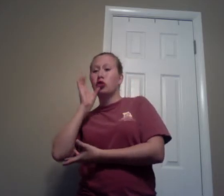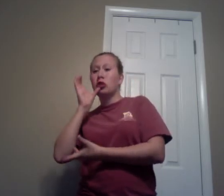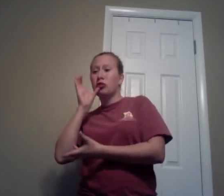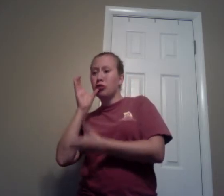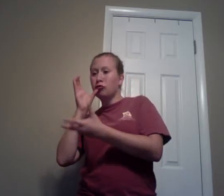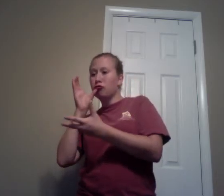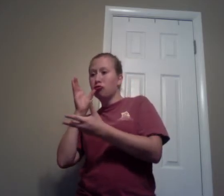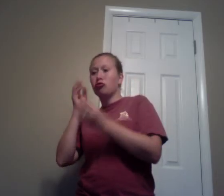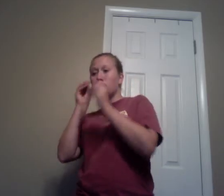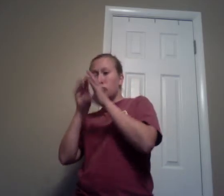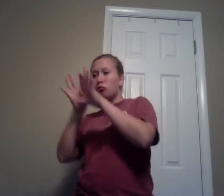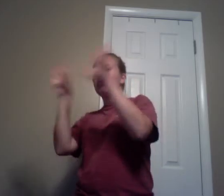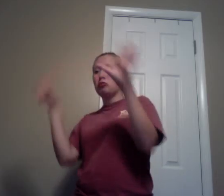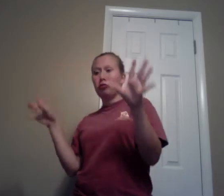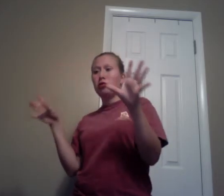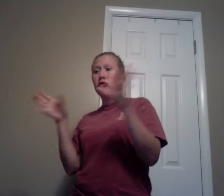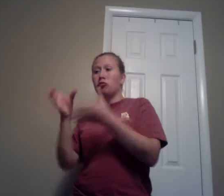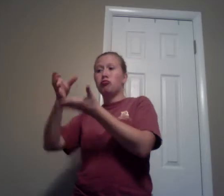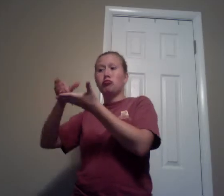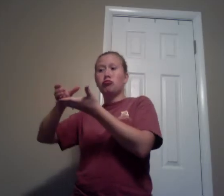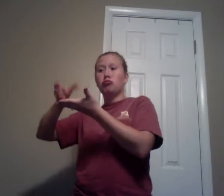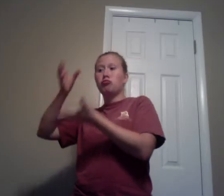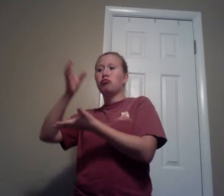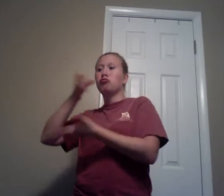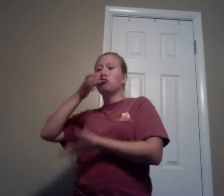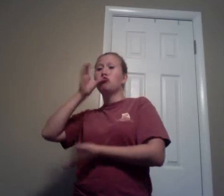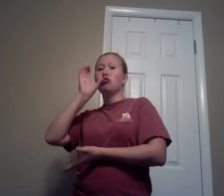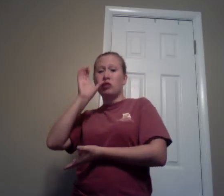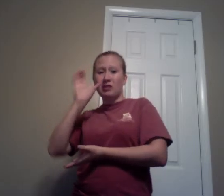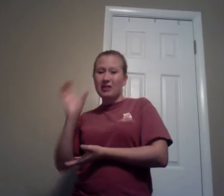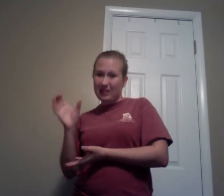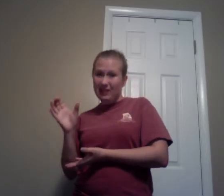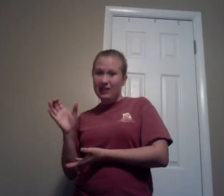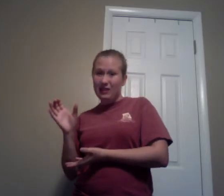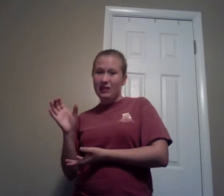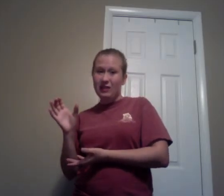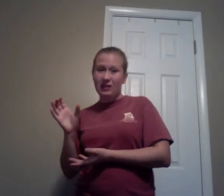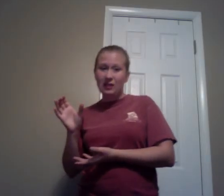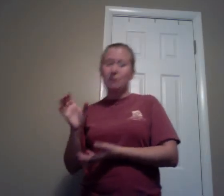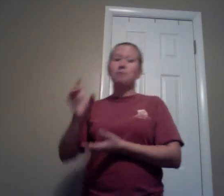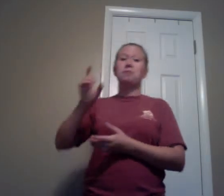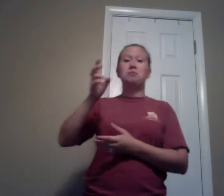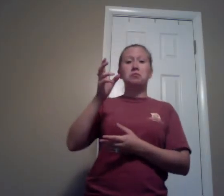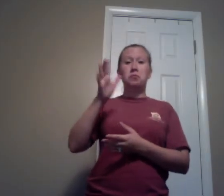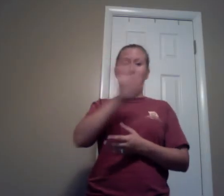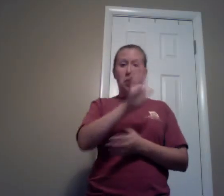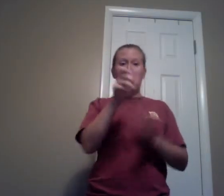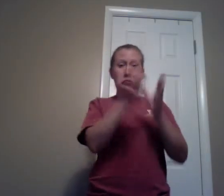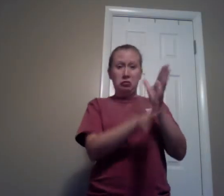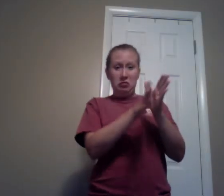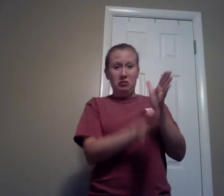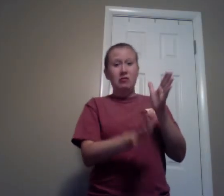passing brown fluid of any kind, your colon is probably not cleaned out enough, and it would be a good idea